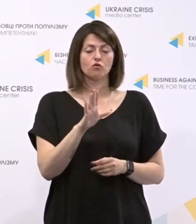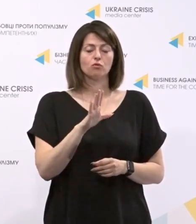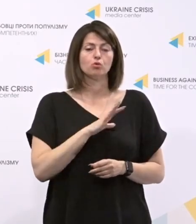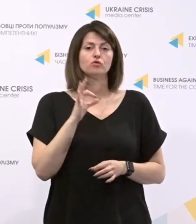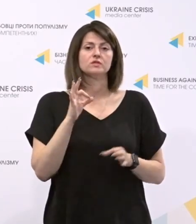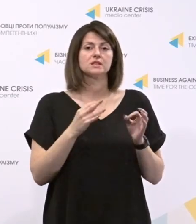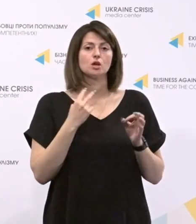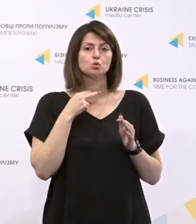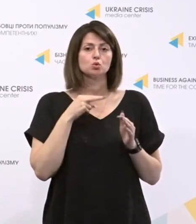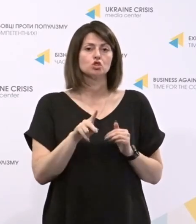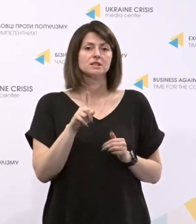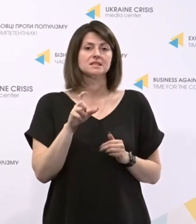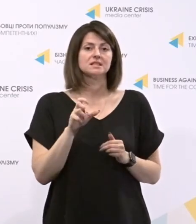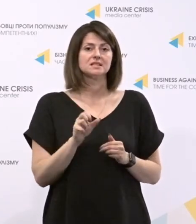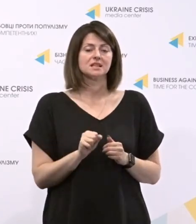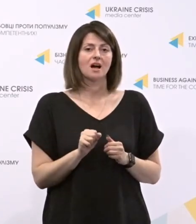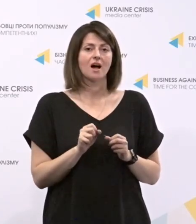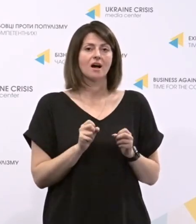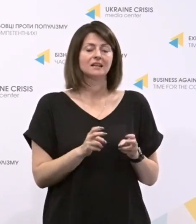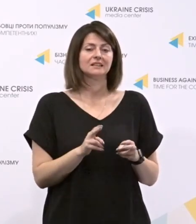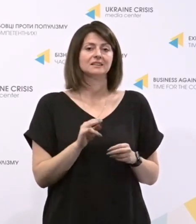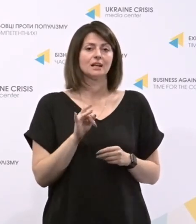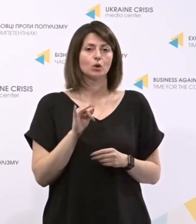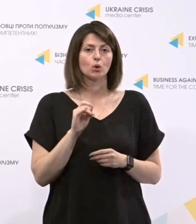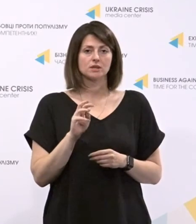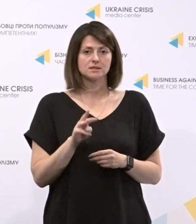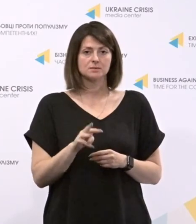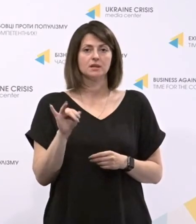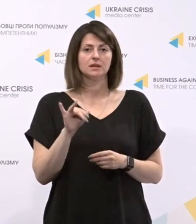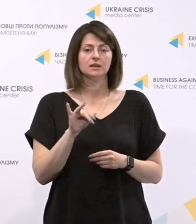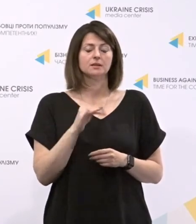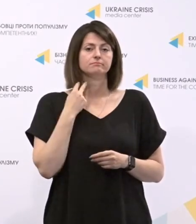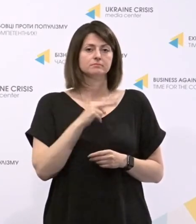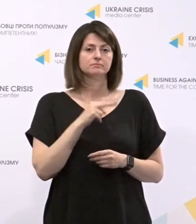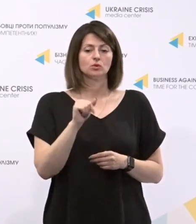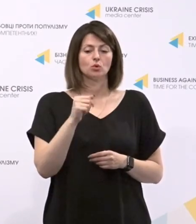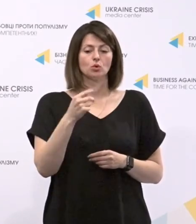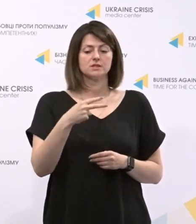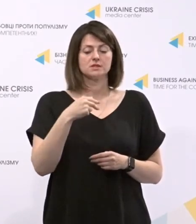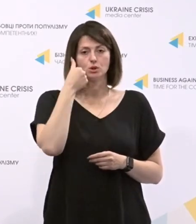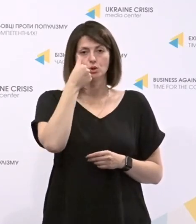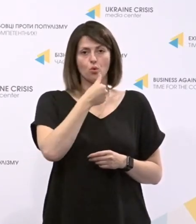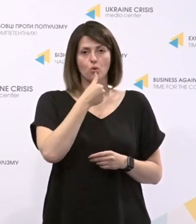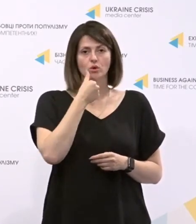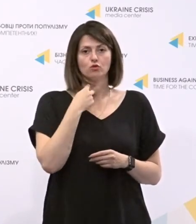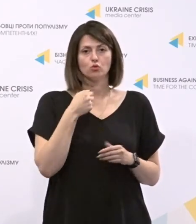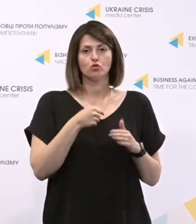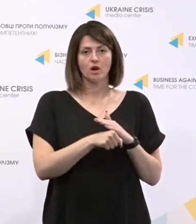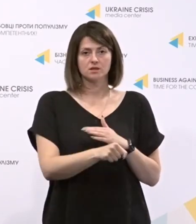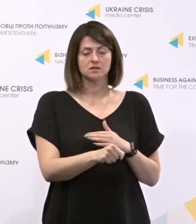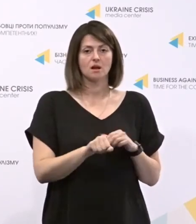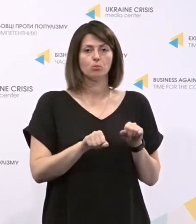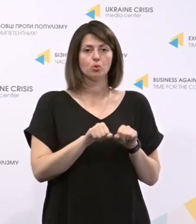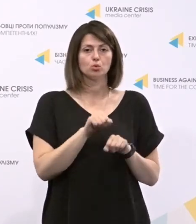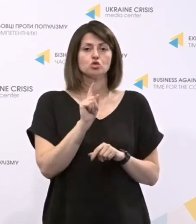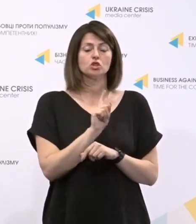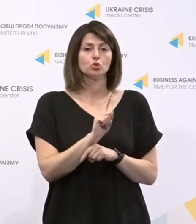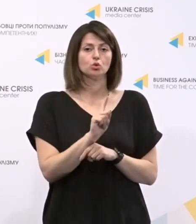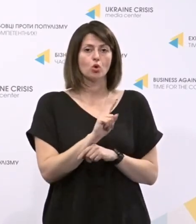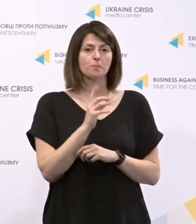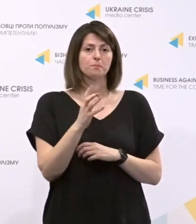Violations of international human rights were also documented in Crimea, including enforced